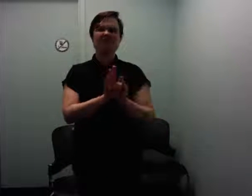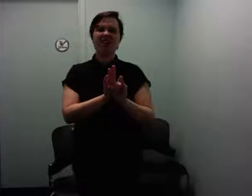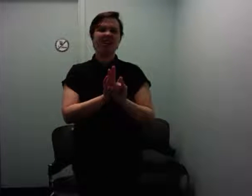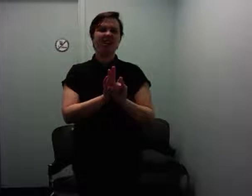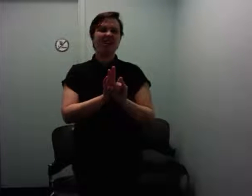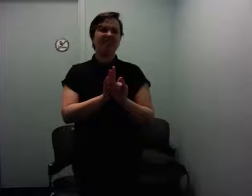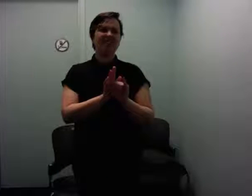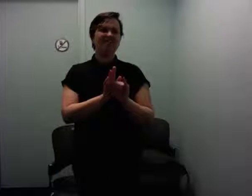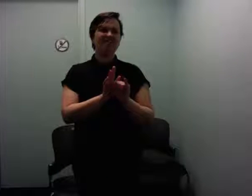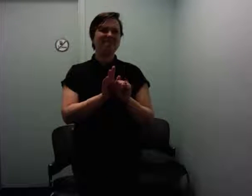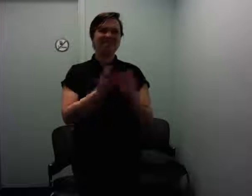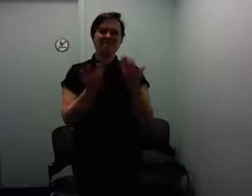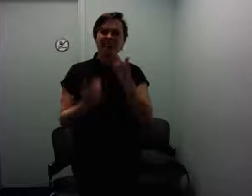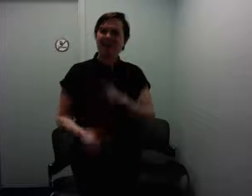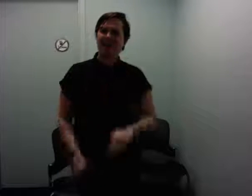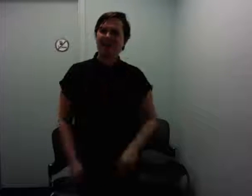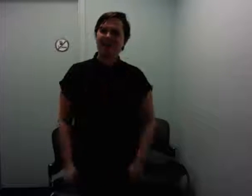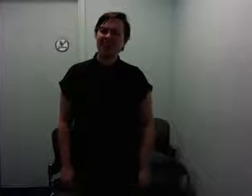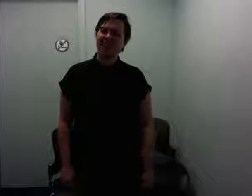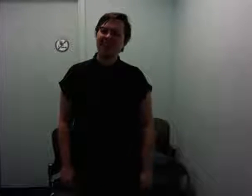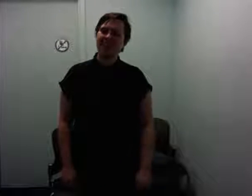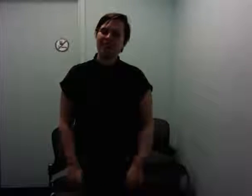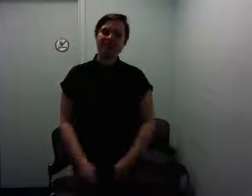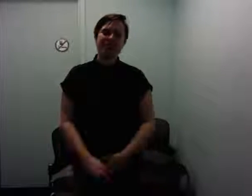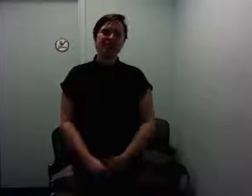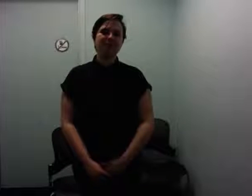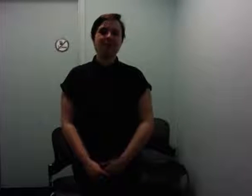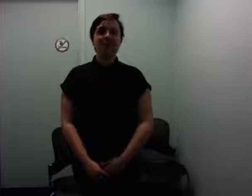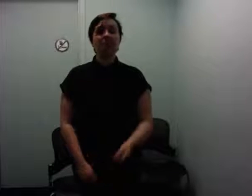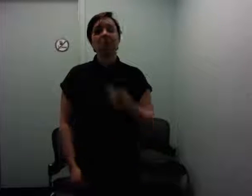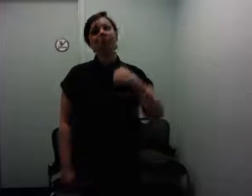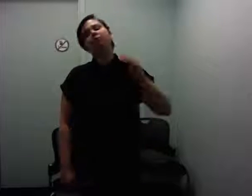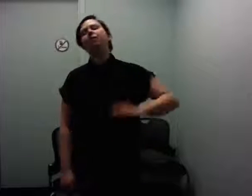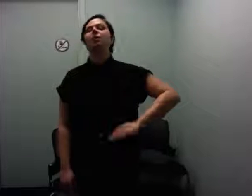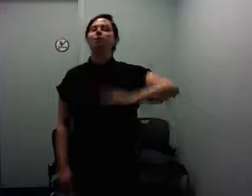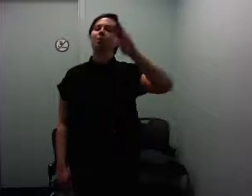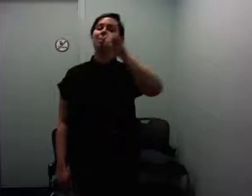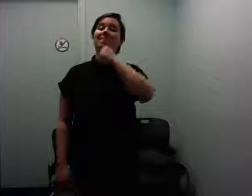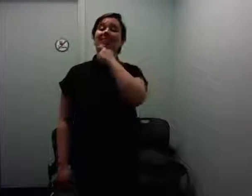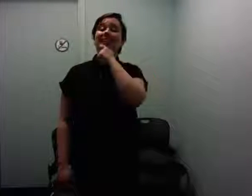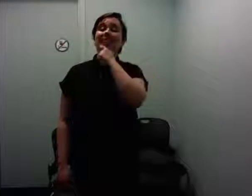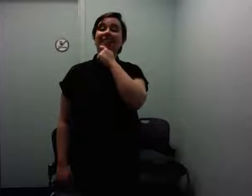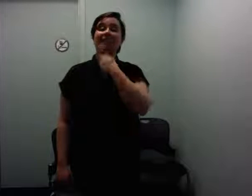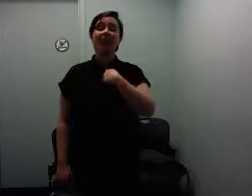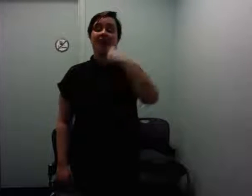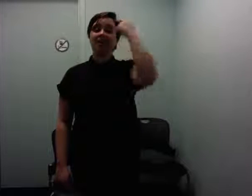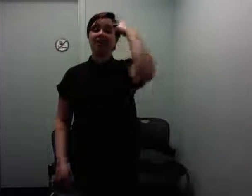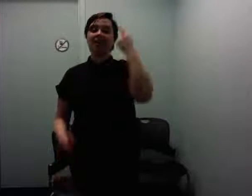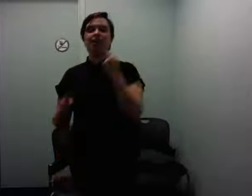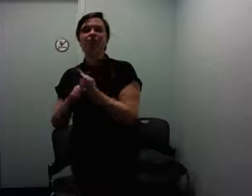I am from Britain, and I think it is right that I am paid the same as my male